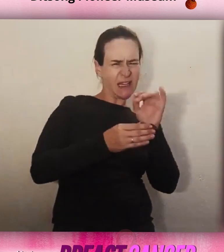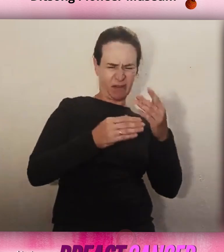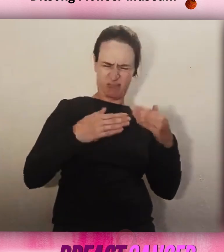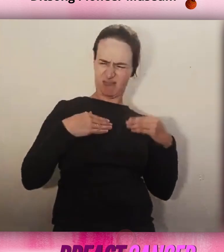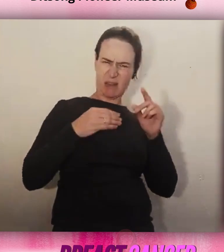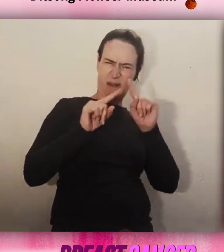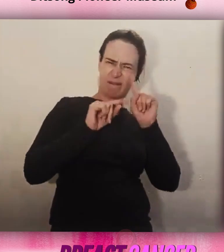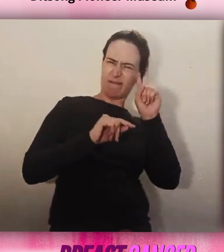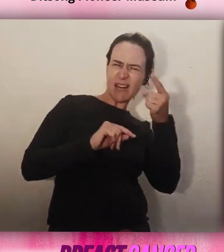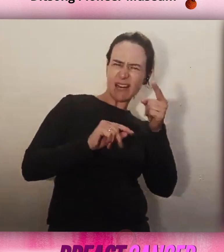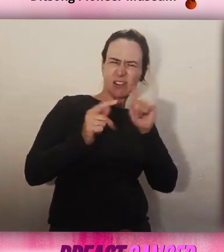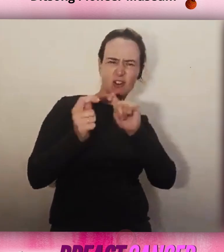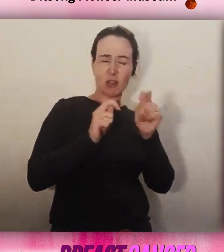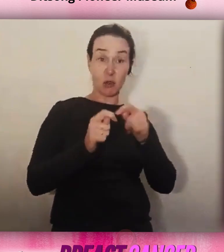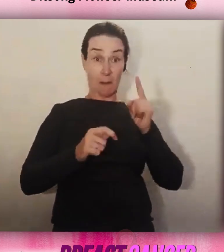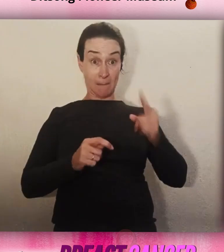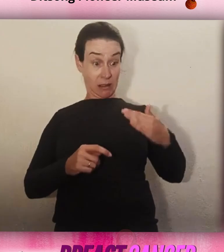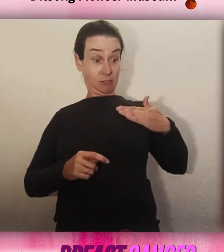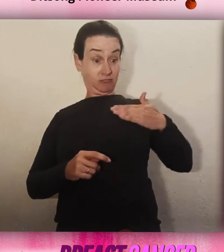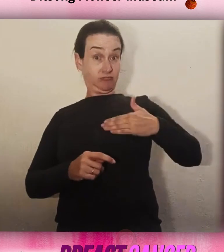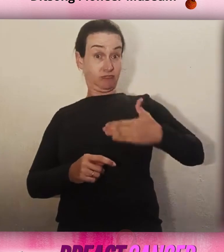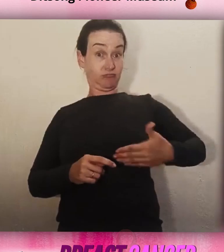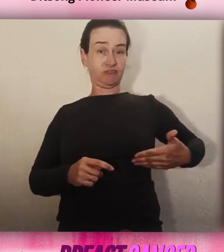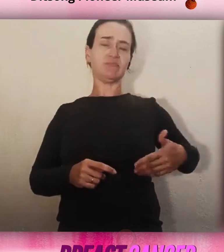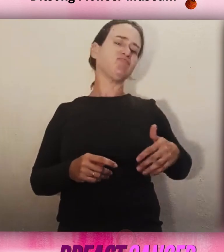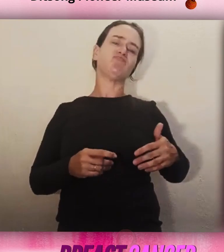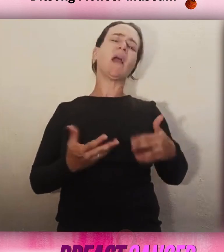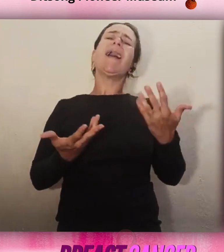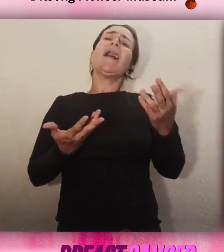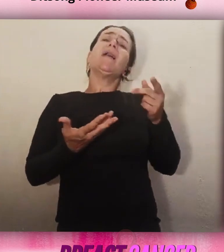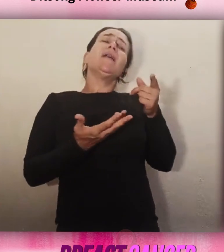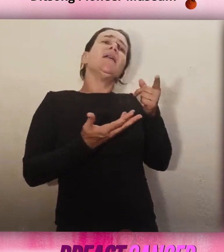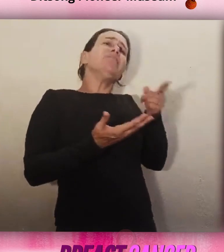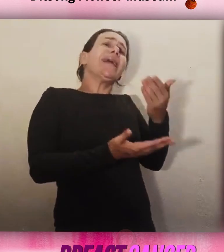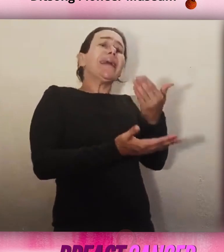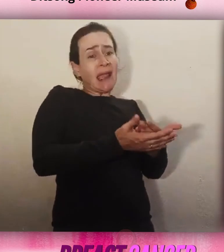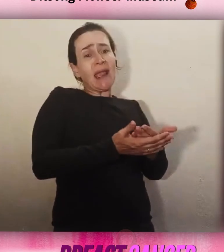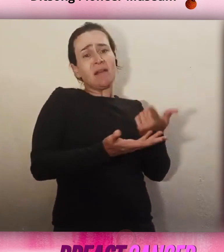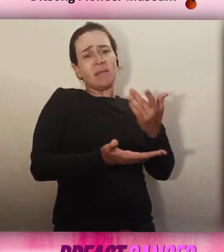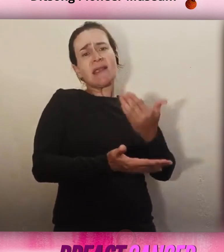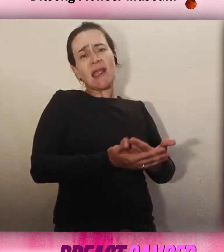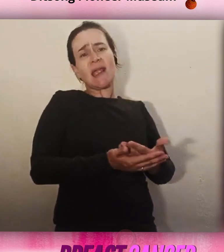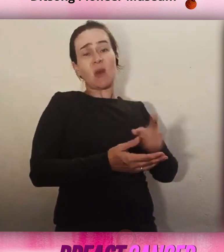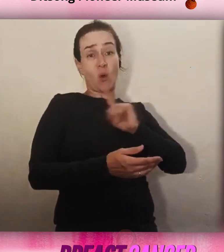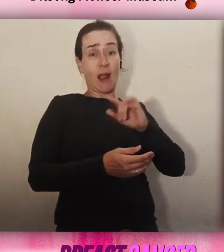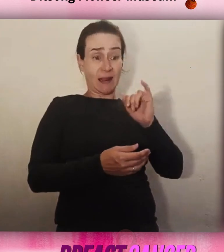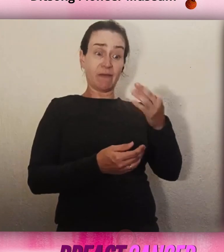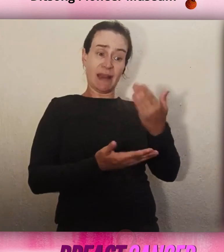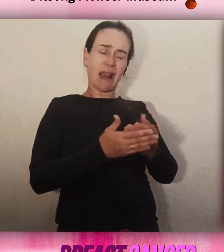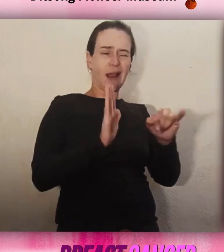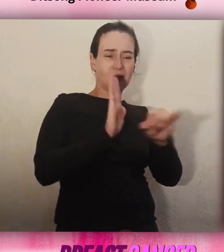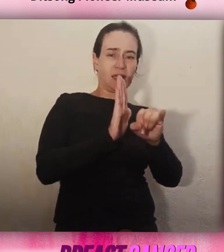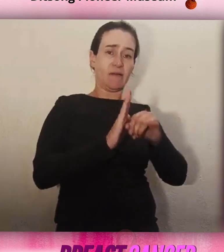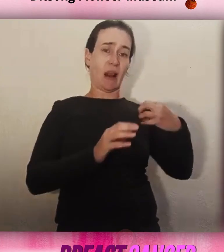the abnormalities in the breast. Yes. You wouldn't have to do the The examination. breast and all that. examination he can also do, because lumps, as I've